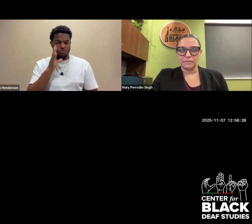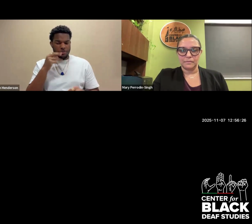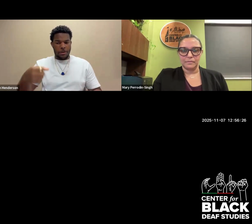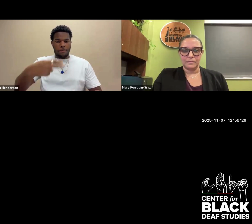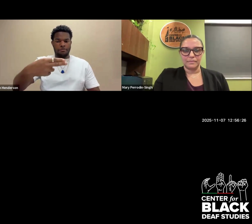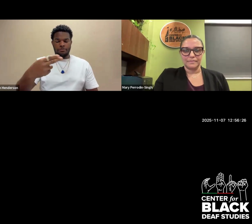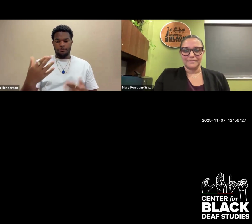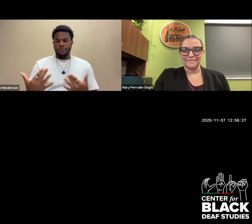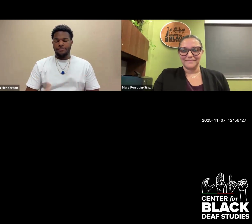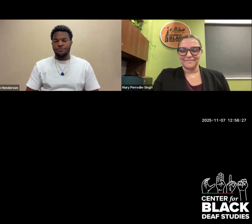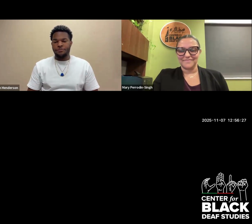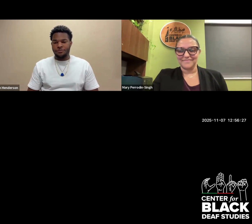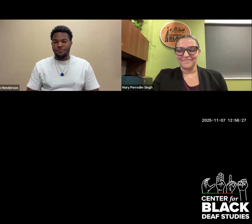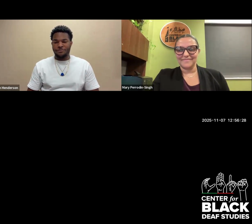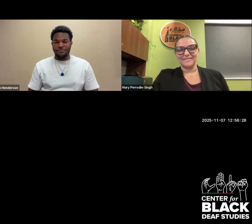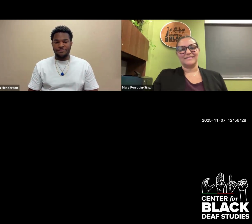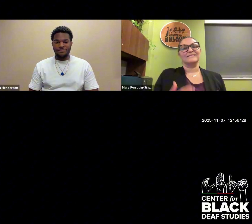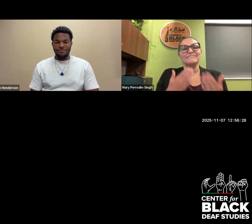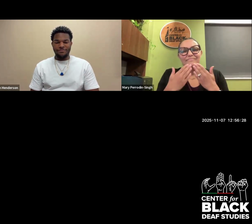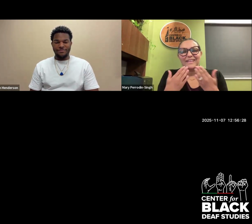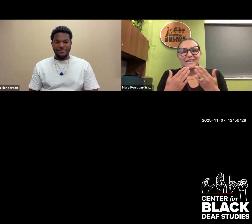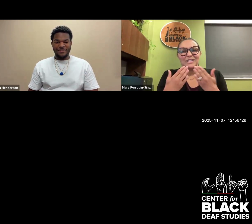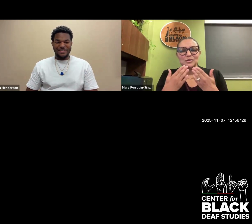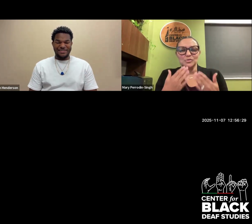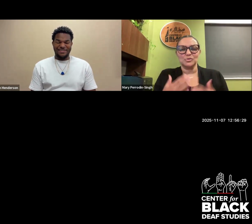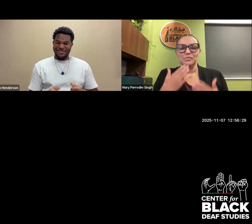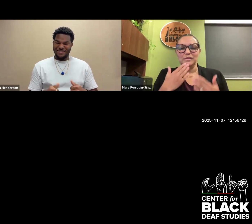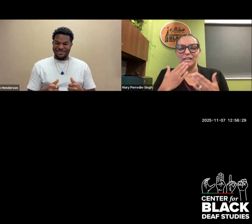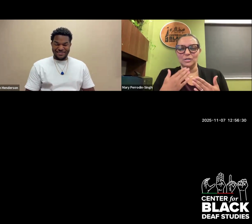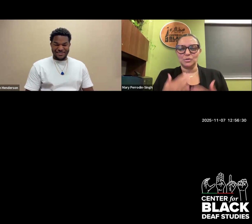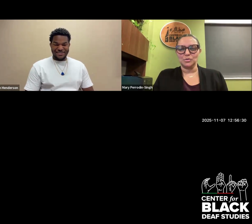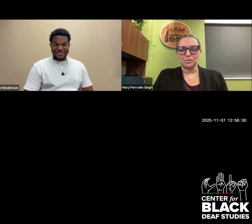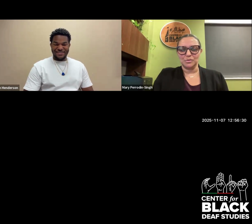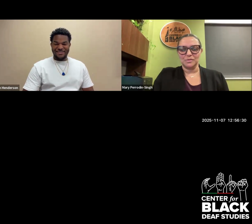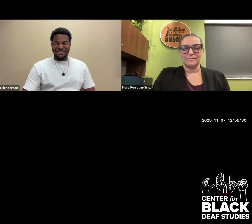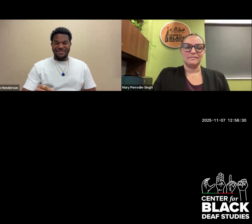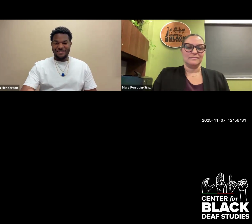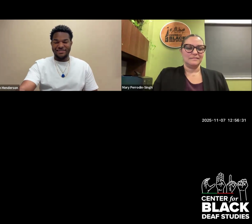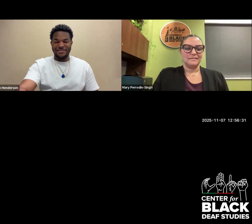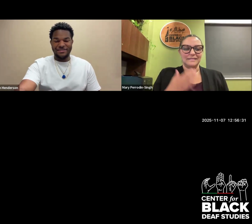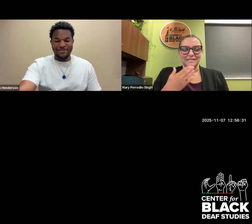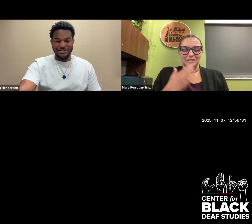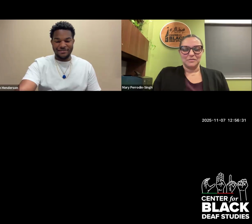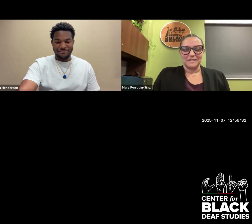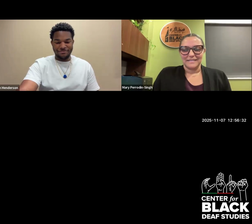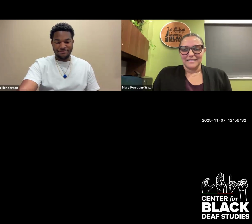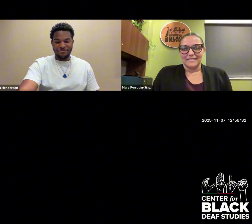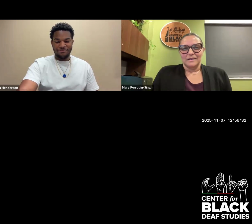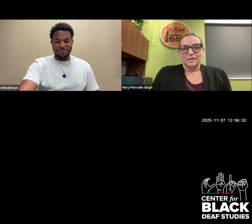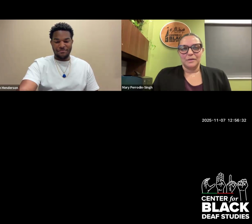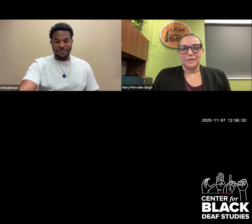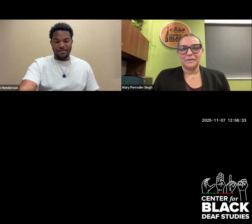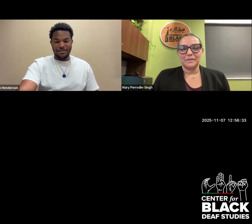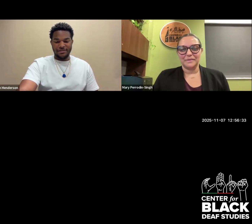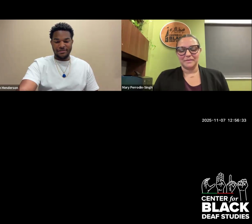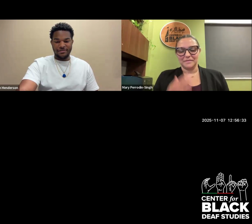Please do screenshot her email that we put in the chat so you can reach out. And thank you. Yeah, we are done